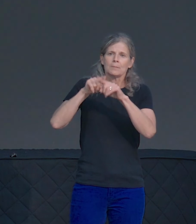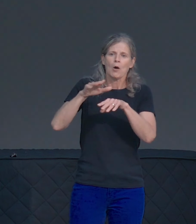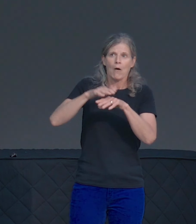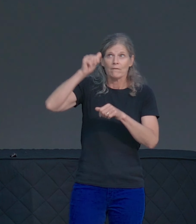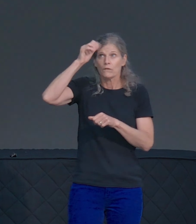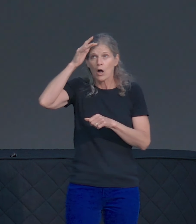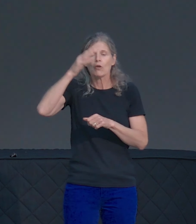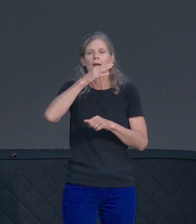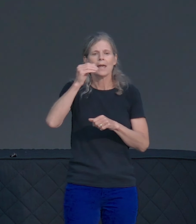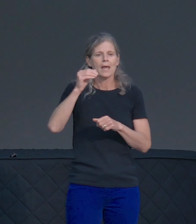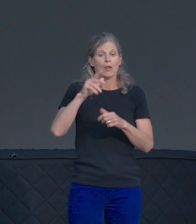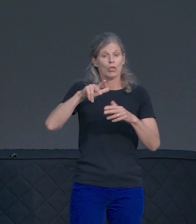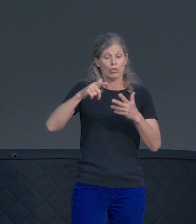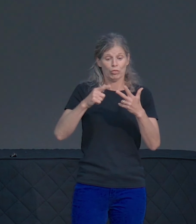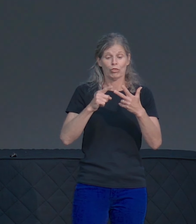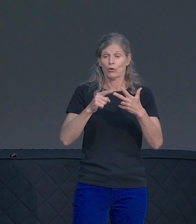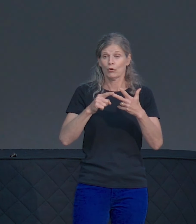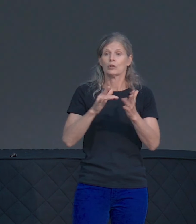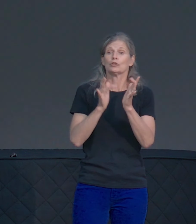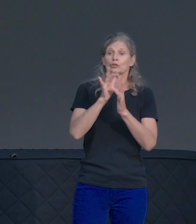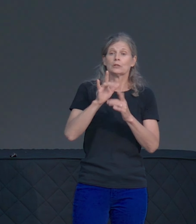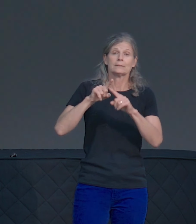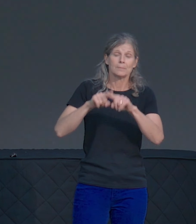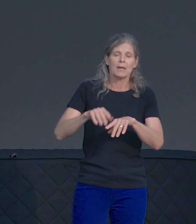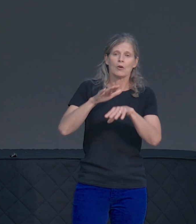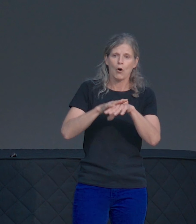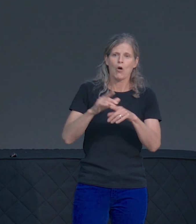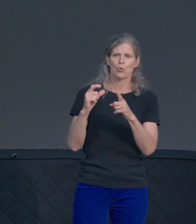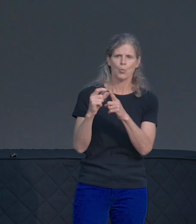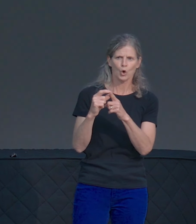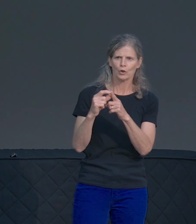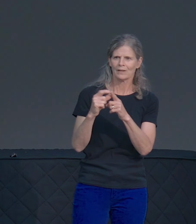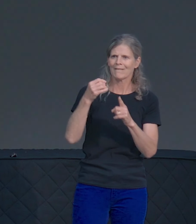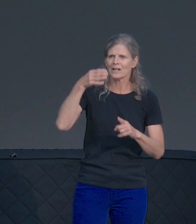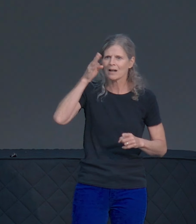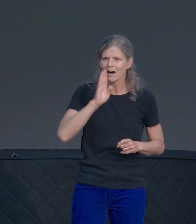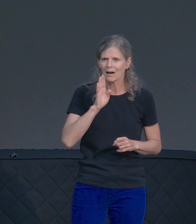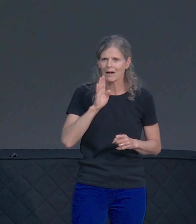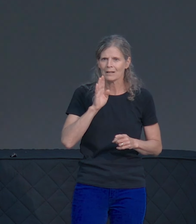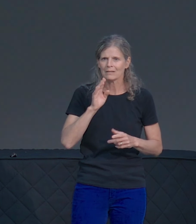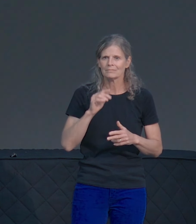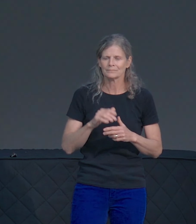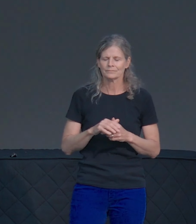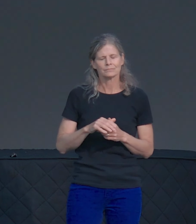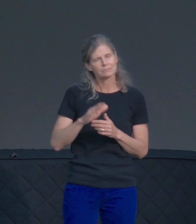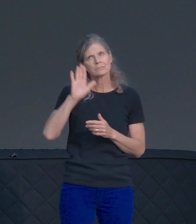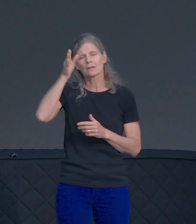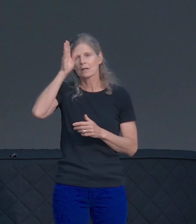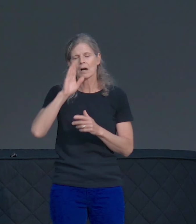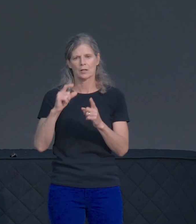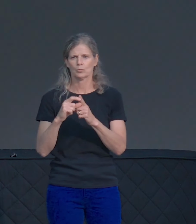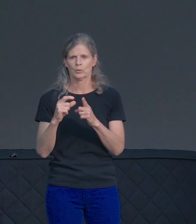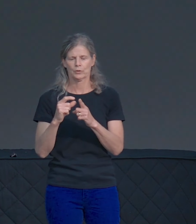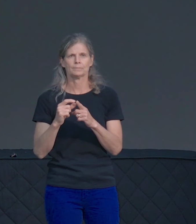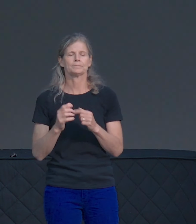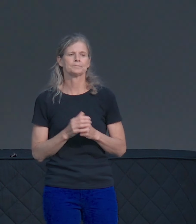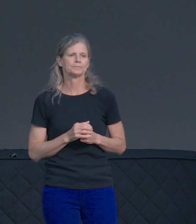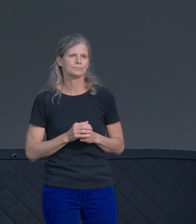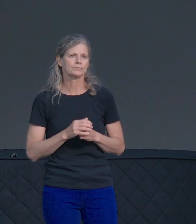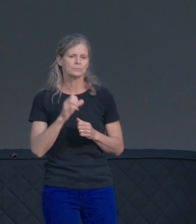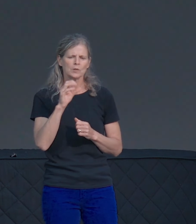Father. And third, we see that Jesus depends on the Word of God. Jesus depends on the Word